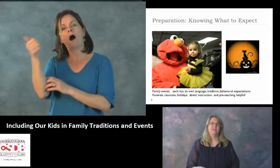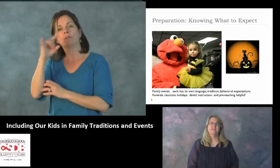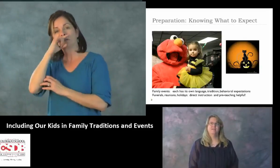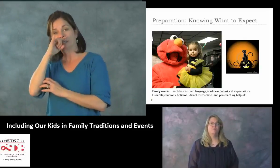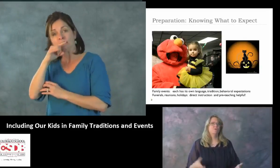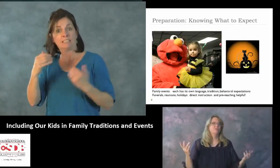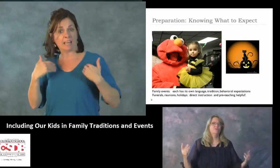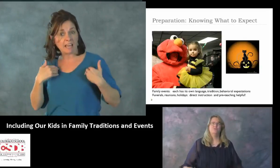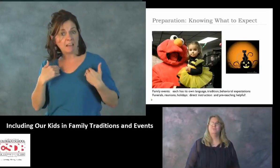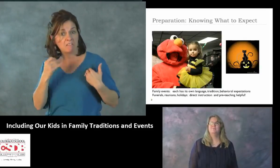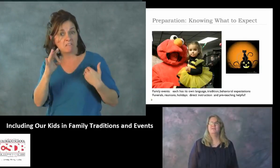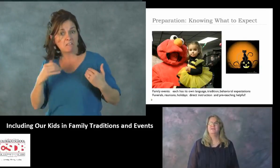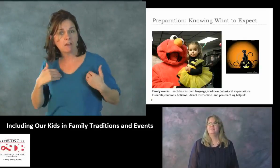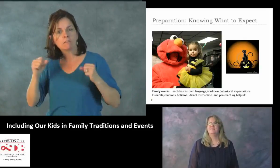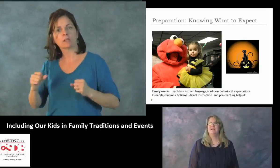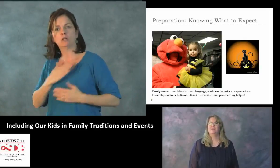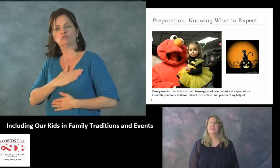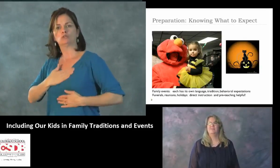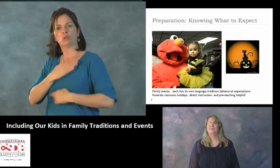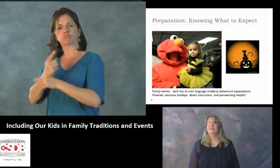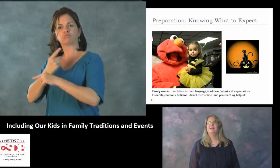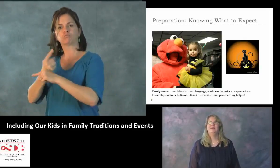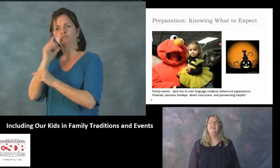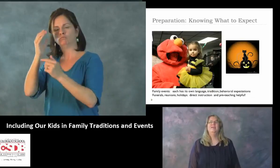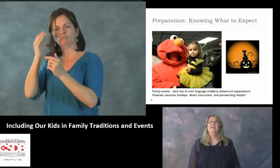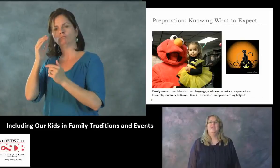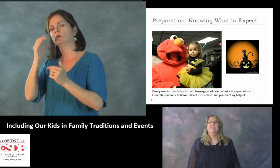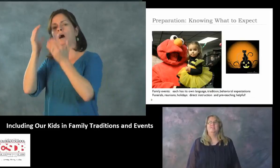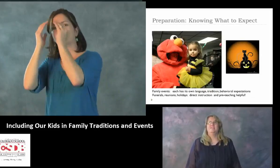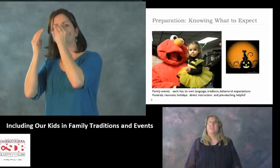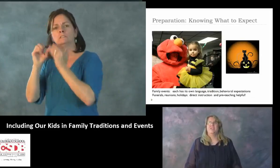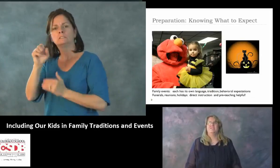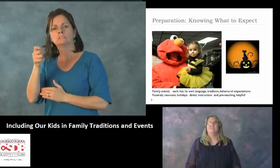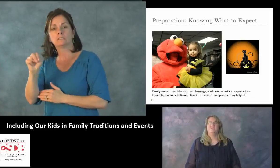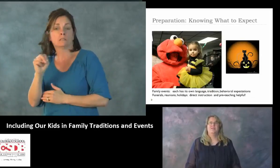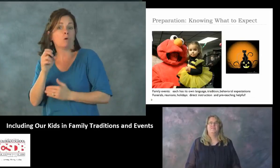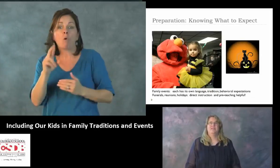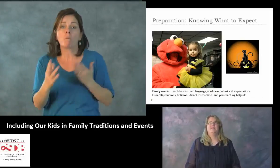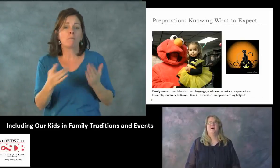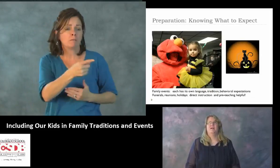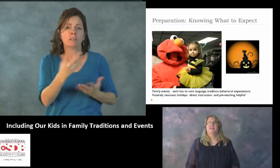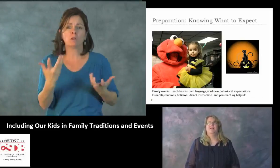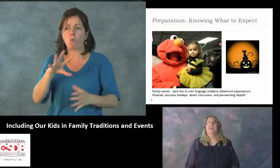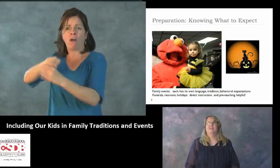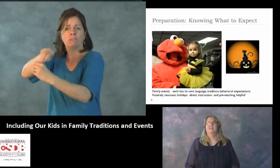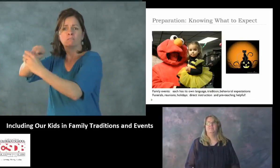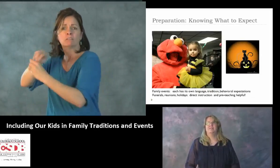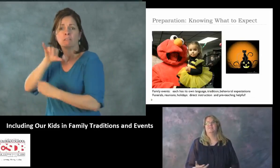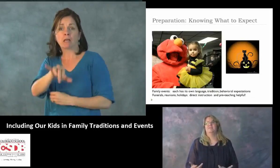out candy or do something else entirely different. It's a chance to reinvent the